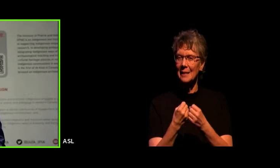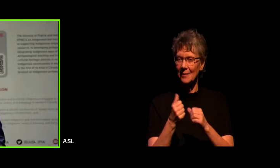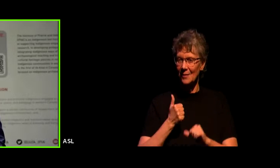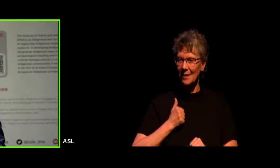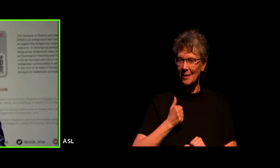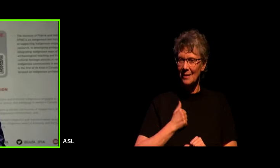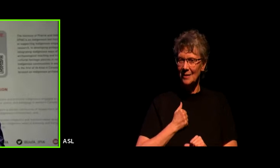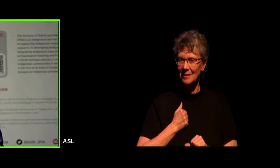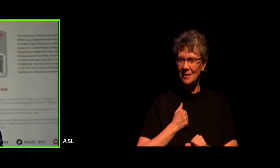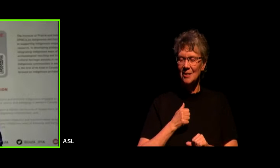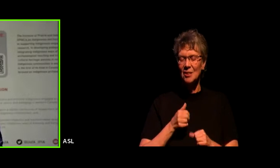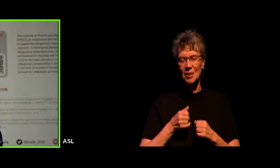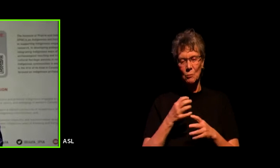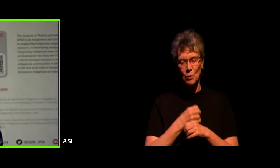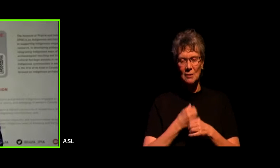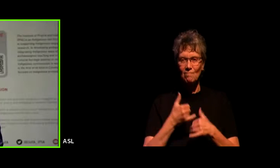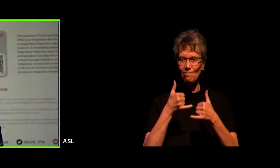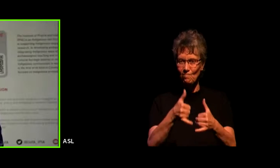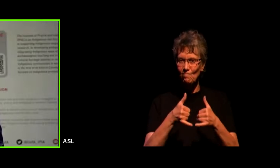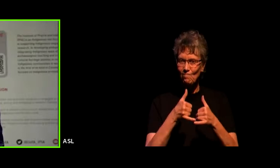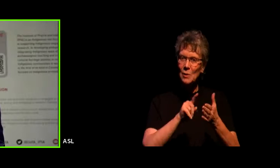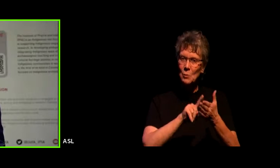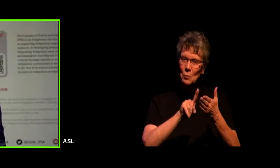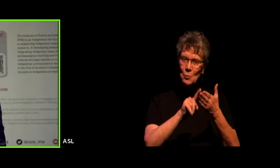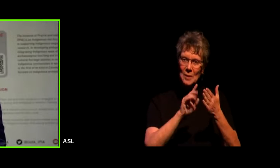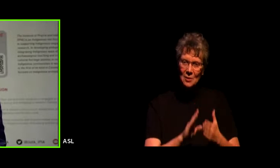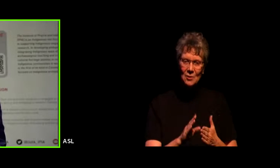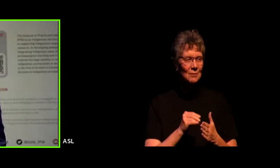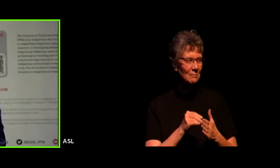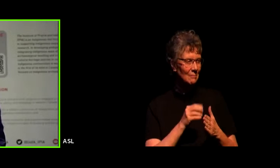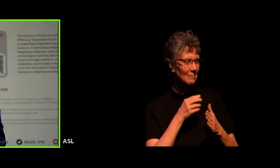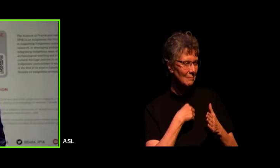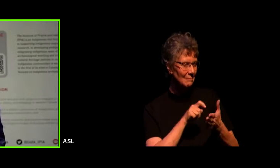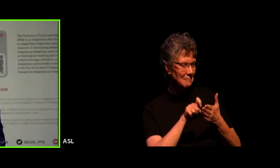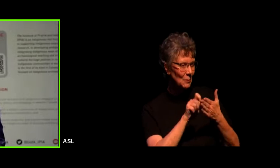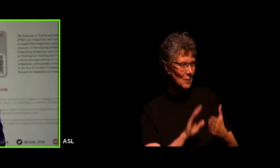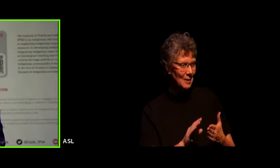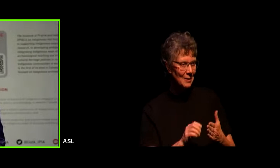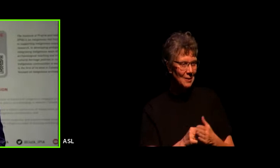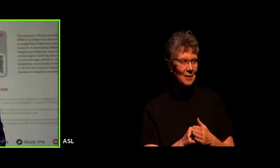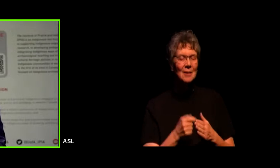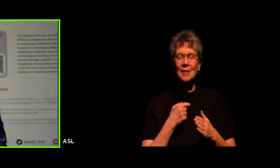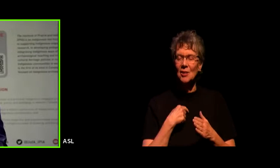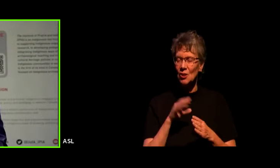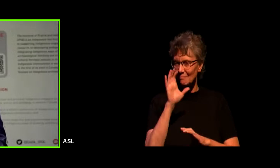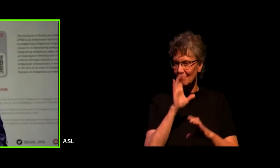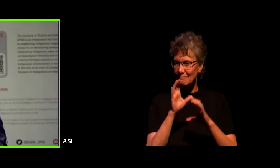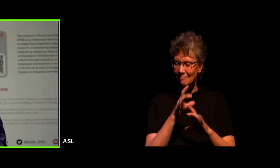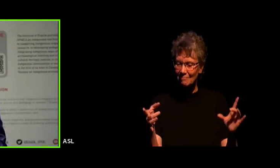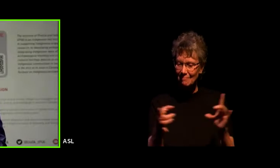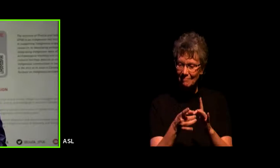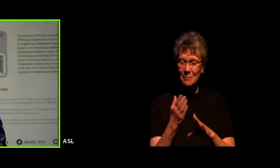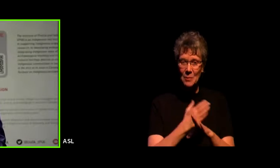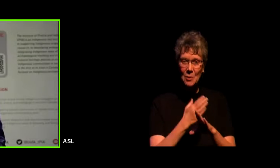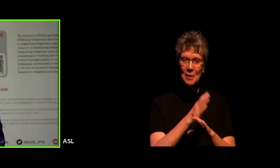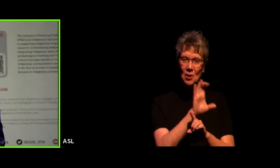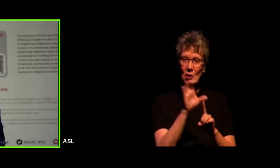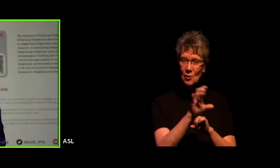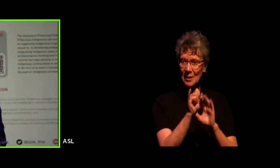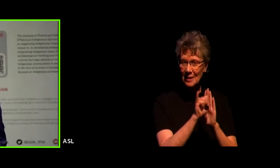Dr. Supernant's research interests include the relationship between cultural identities, landscapes, and the use of space,